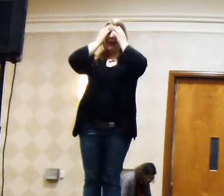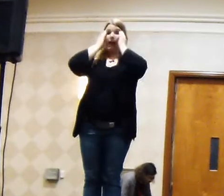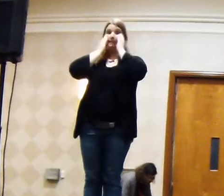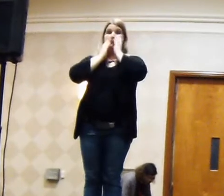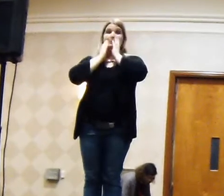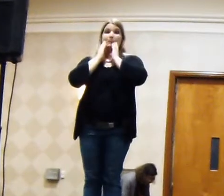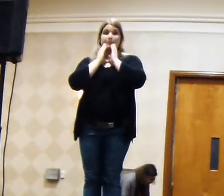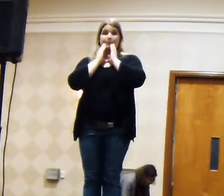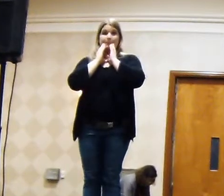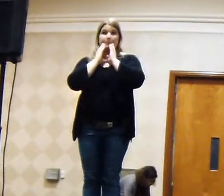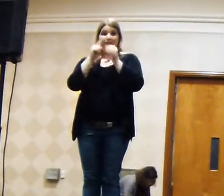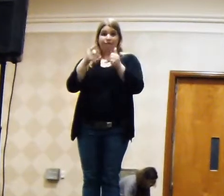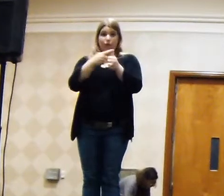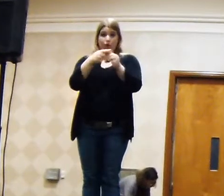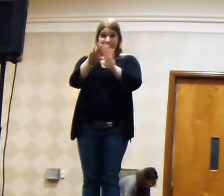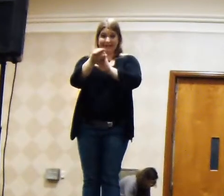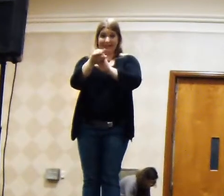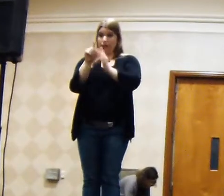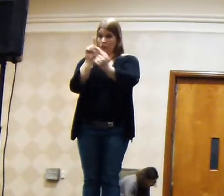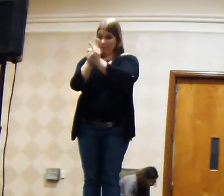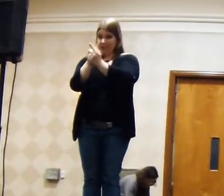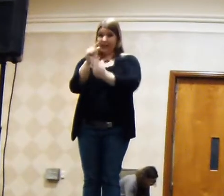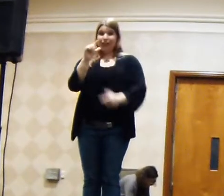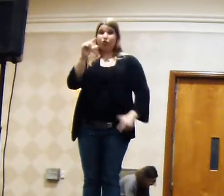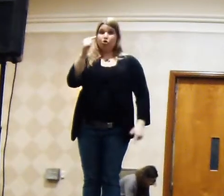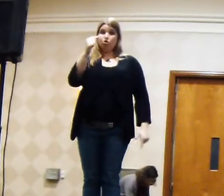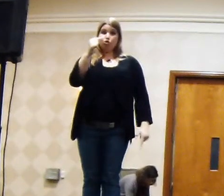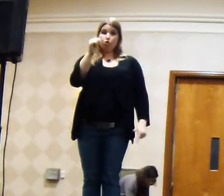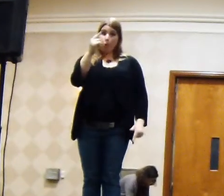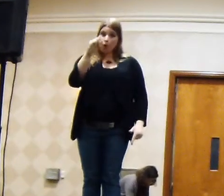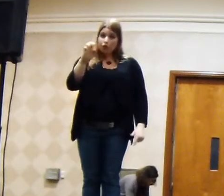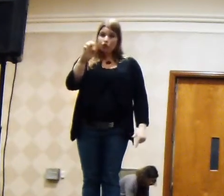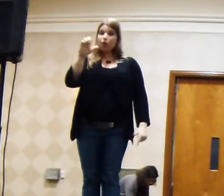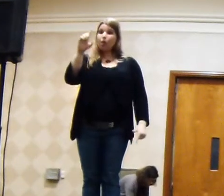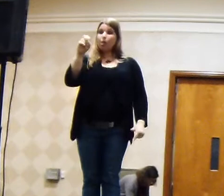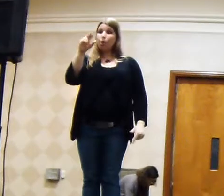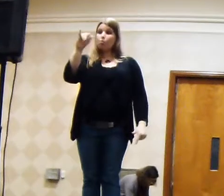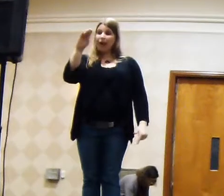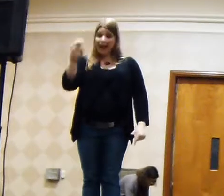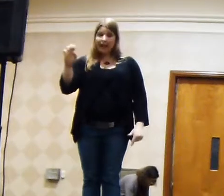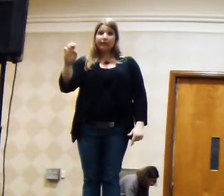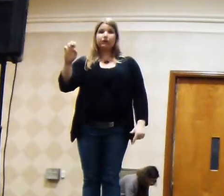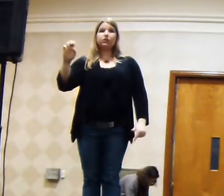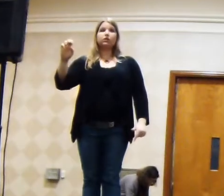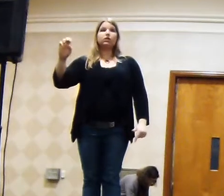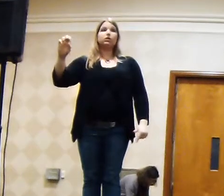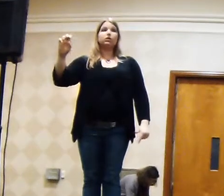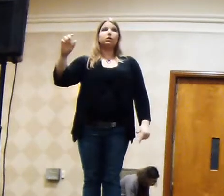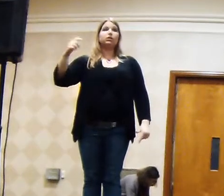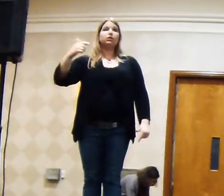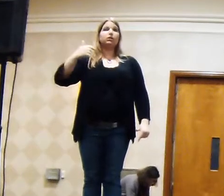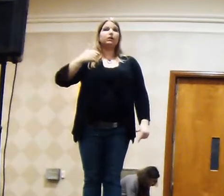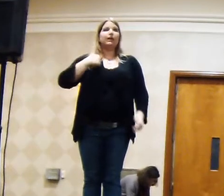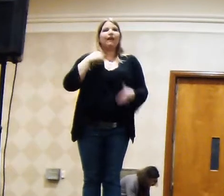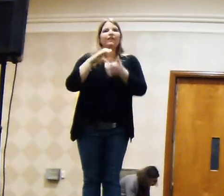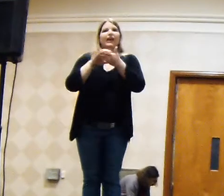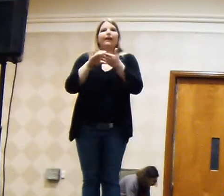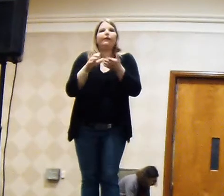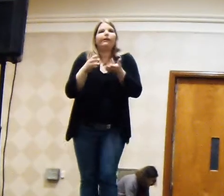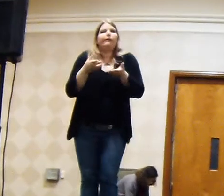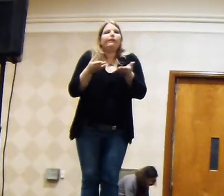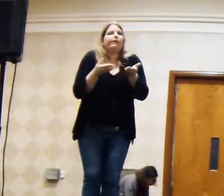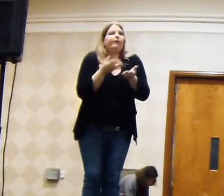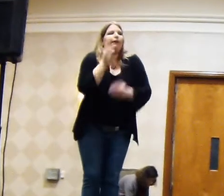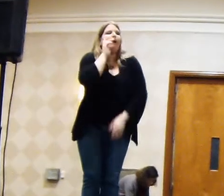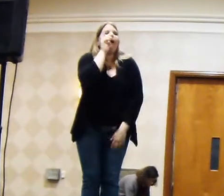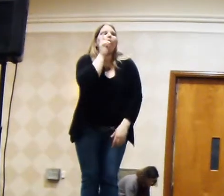first scene when you meet George and Lorraine, and I have the cake, and I'm like, Uncle Jailbird